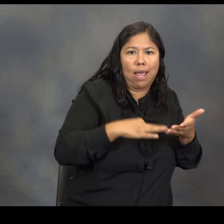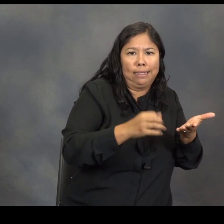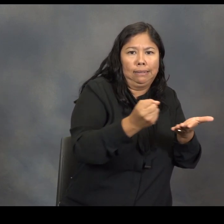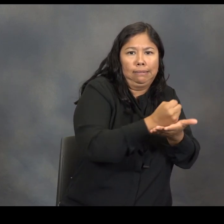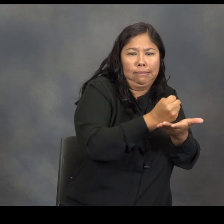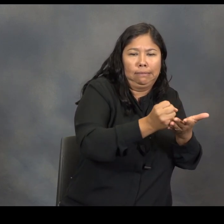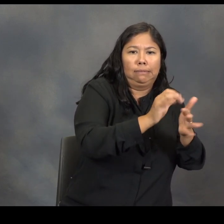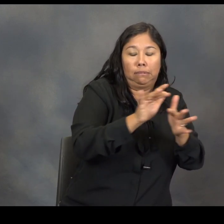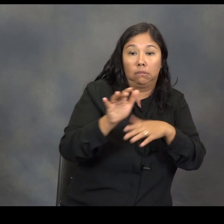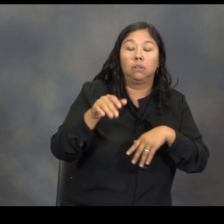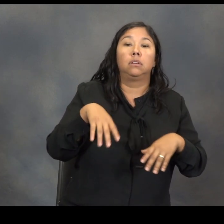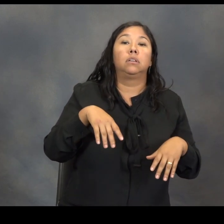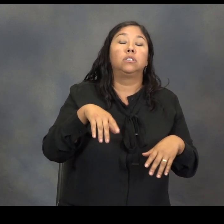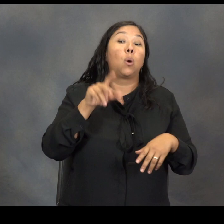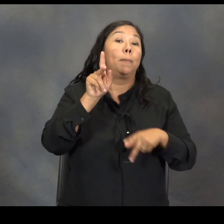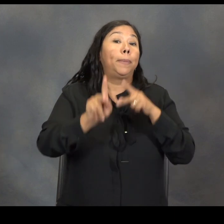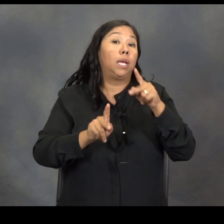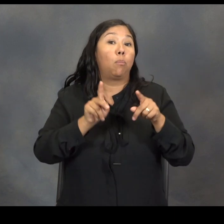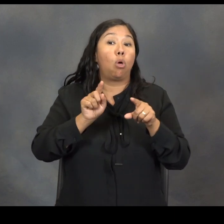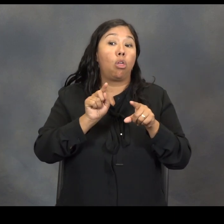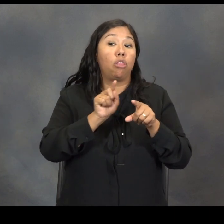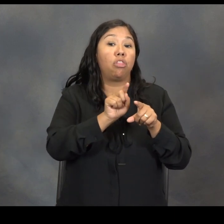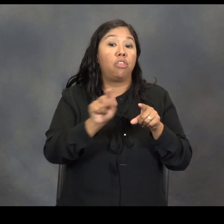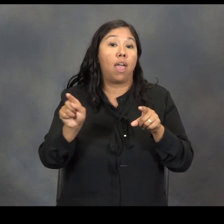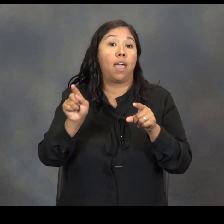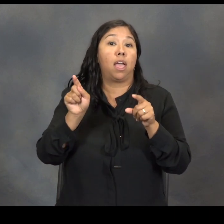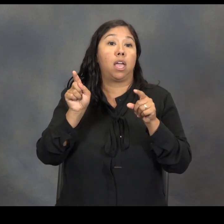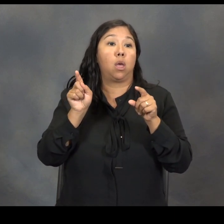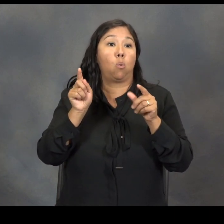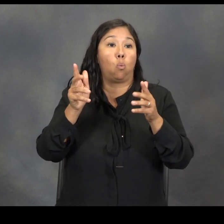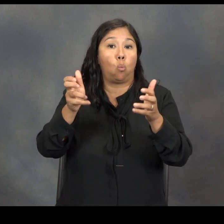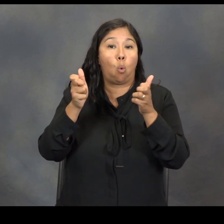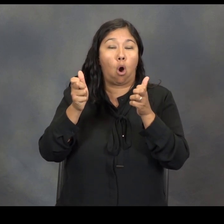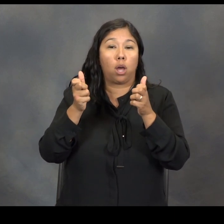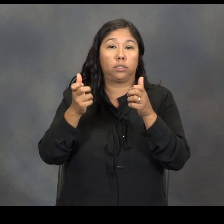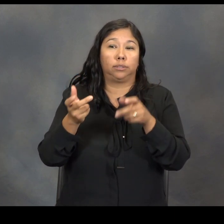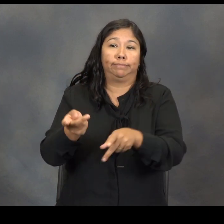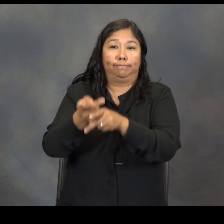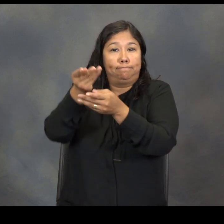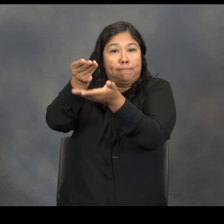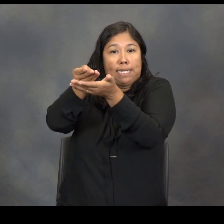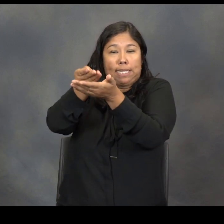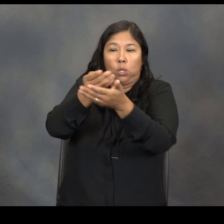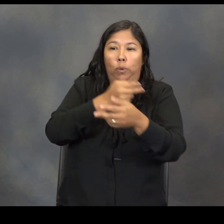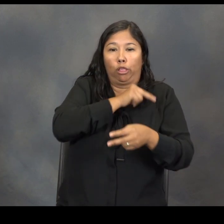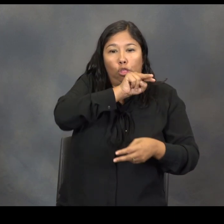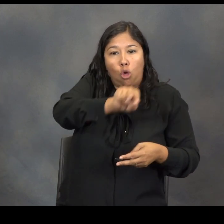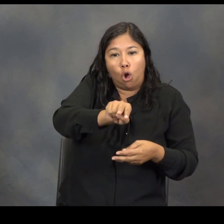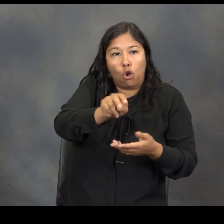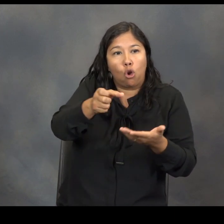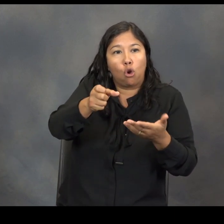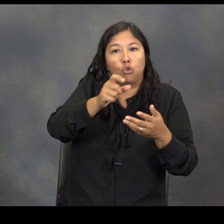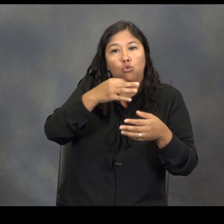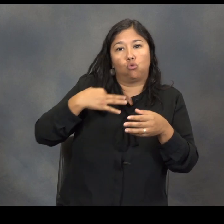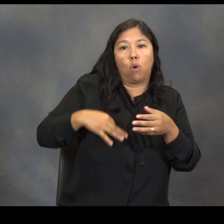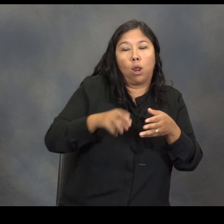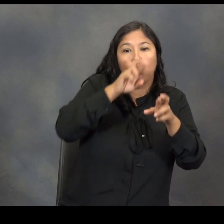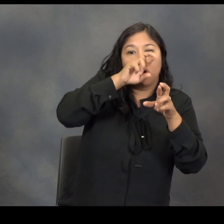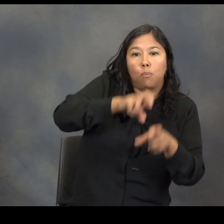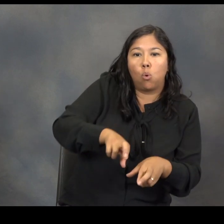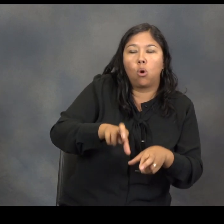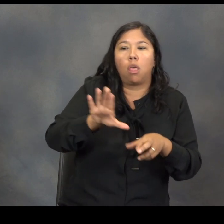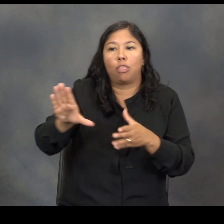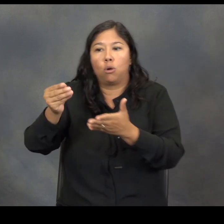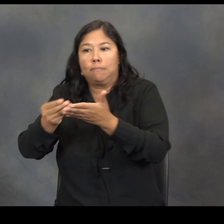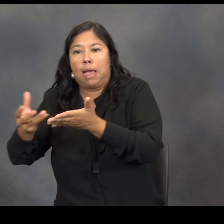is with folks looking to get financed, you know, we'll take a look at their credit report, we'll take a look at their income, because the point is we want to make sure